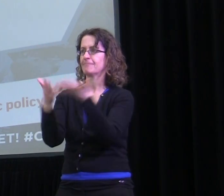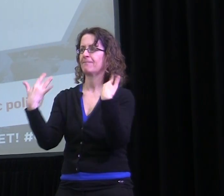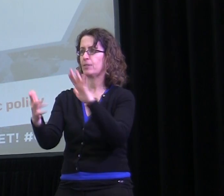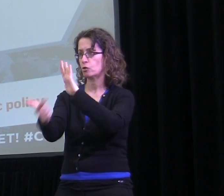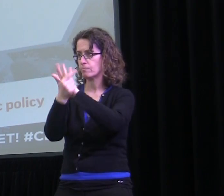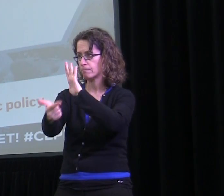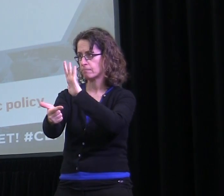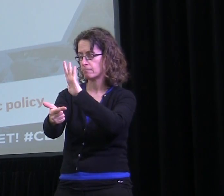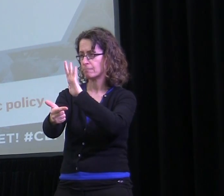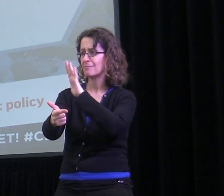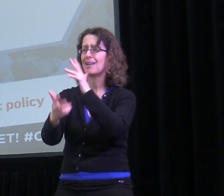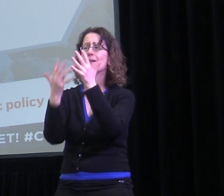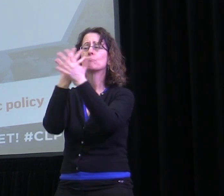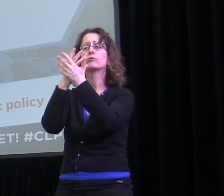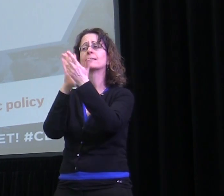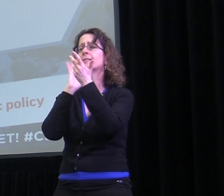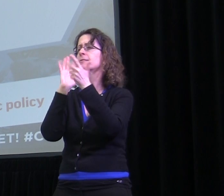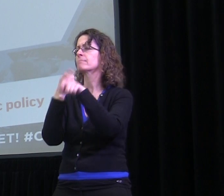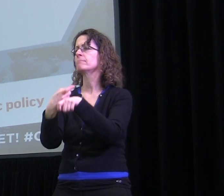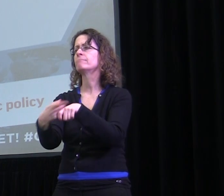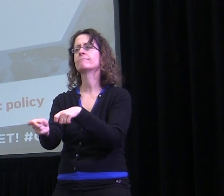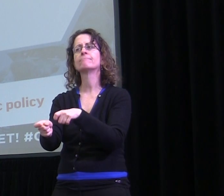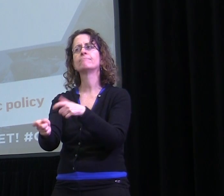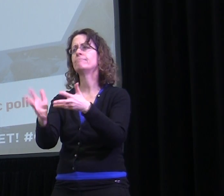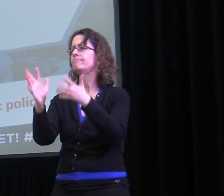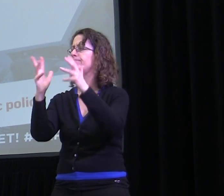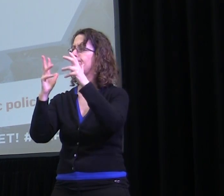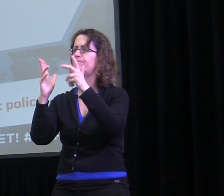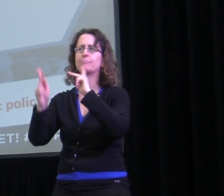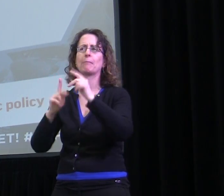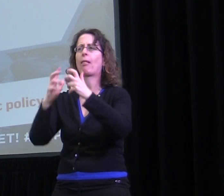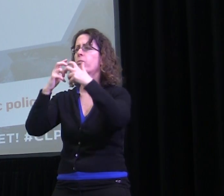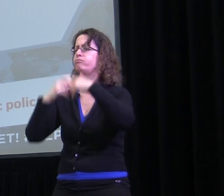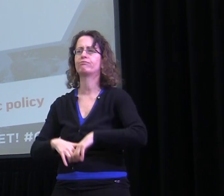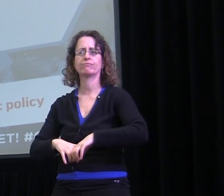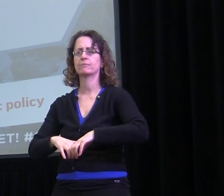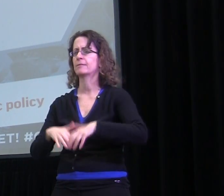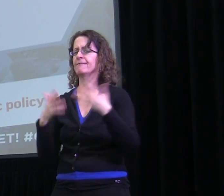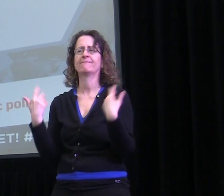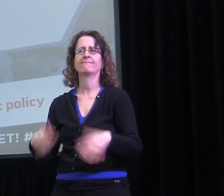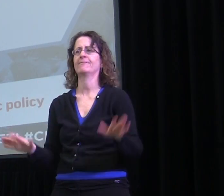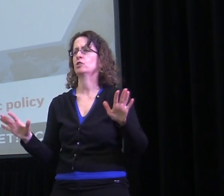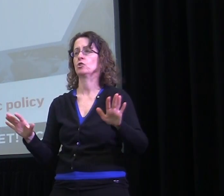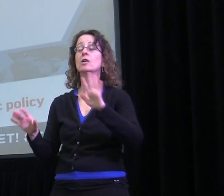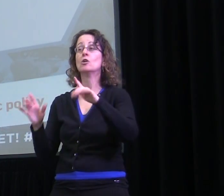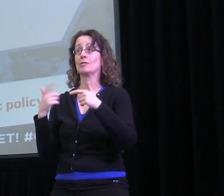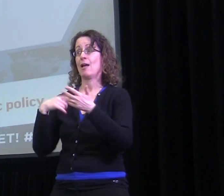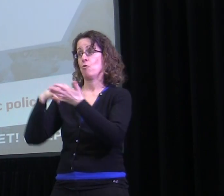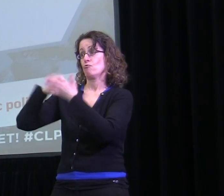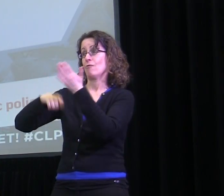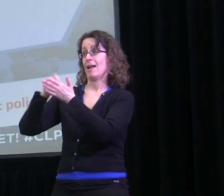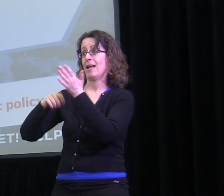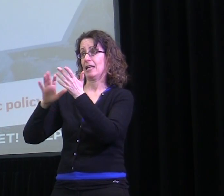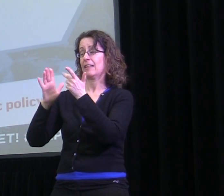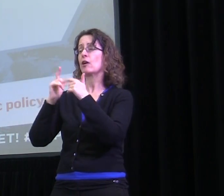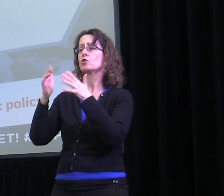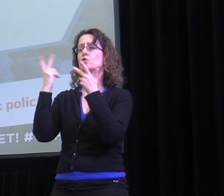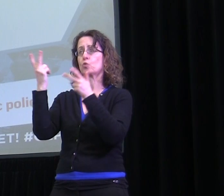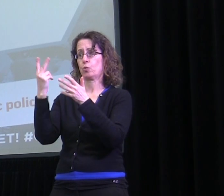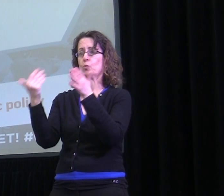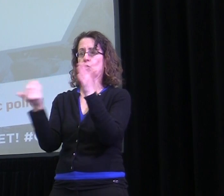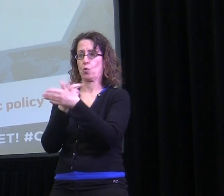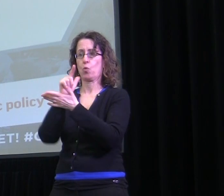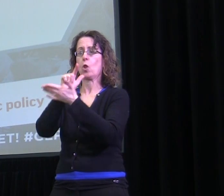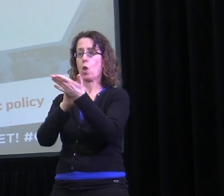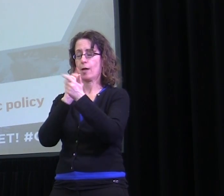and yet our legislators in Massachusetts have introduced 2 new bills to build brand new prisons and jails in our state to house more